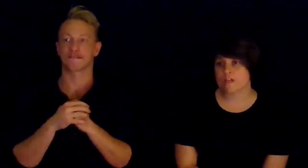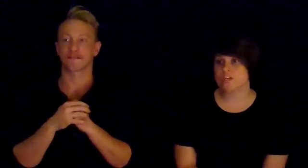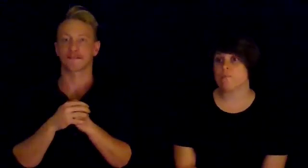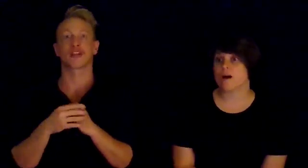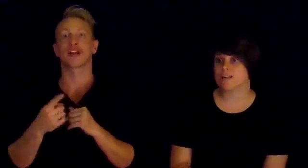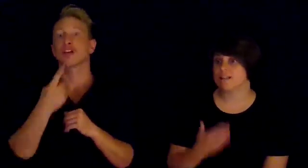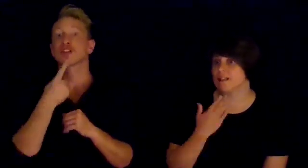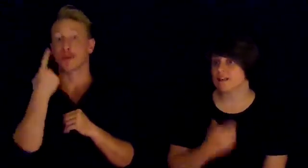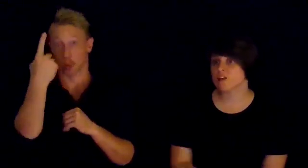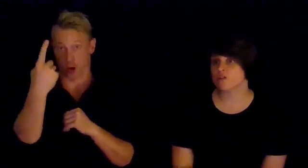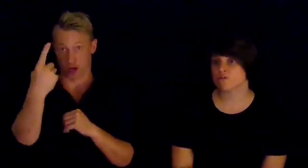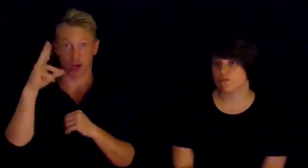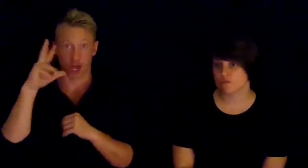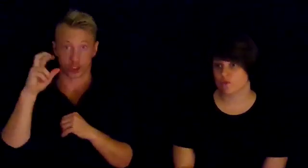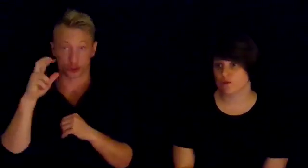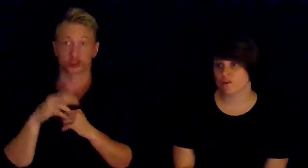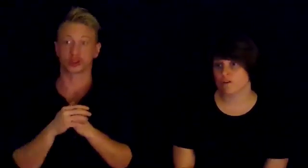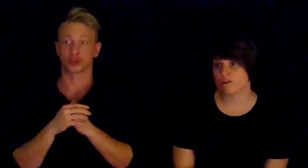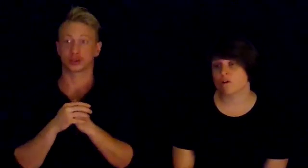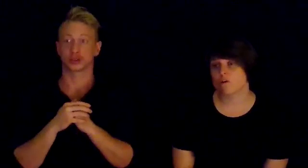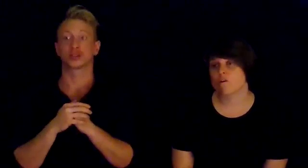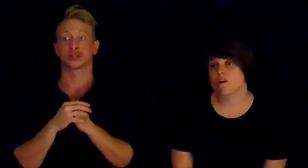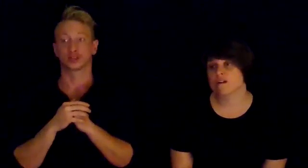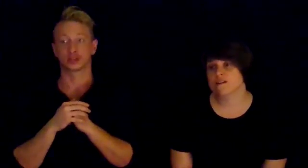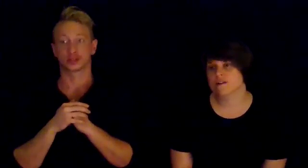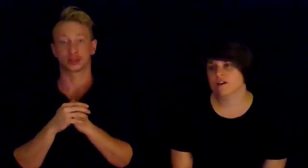Type 1. Type 1.